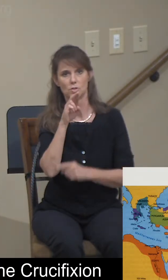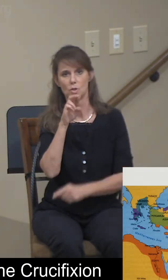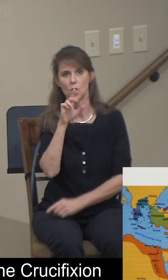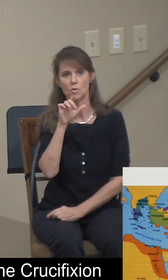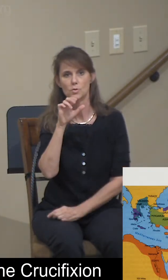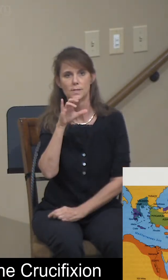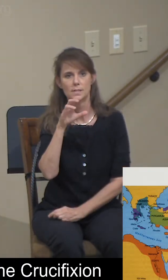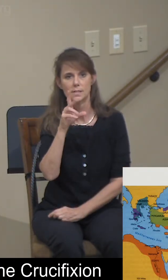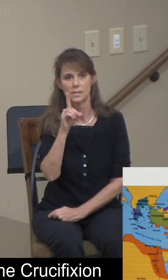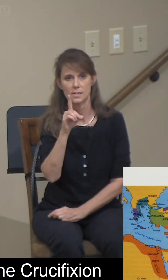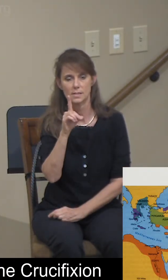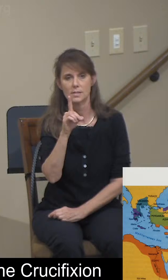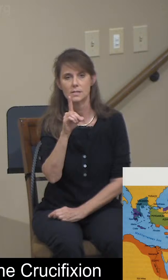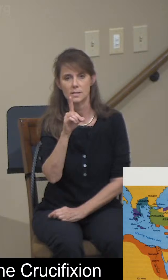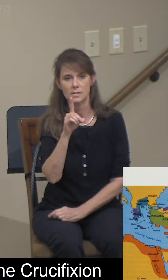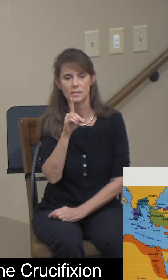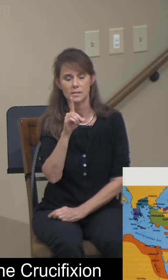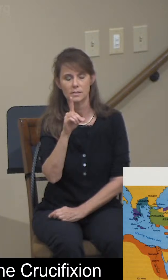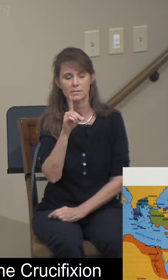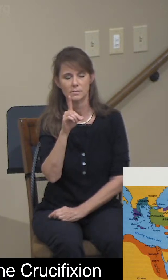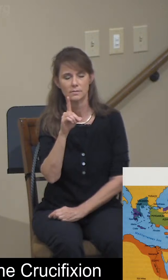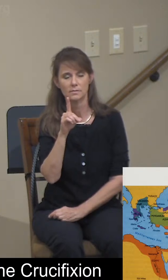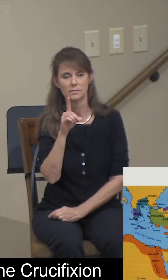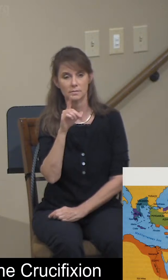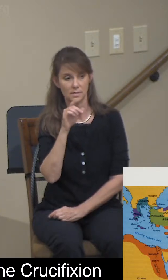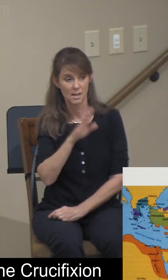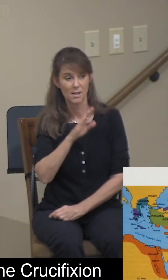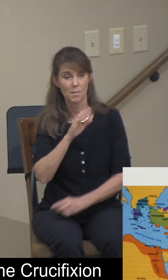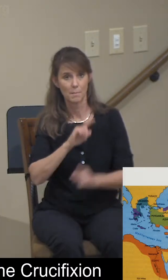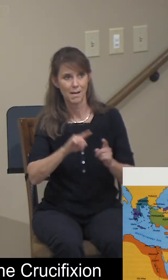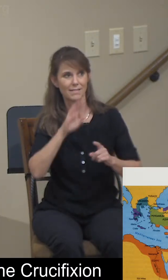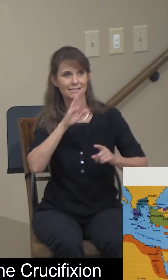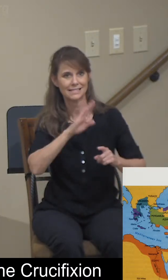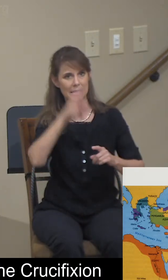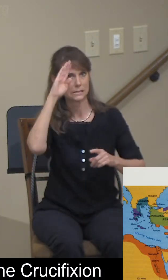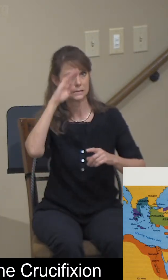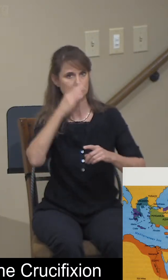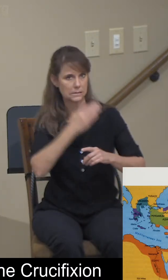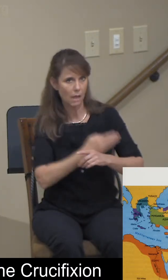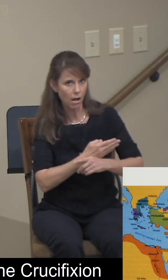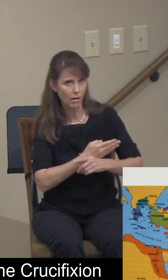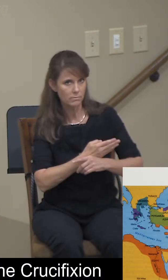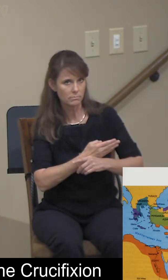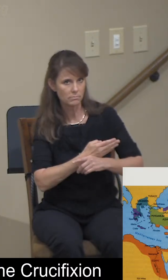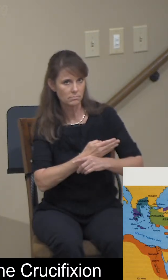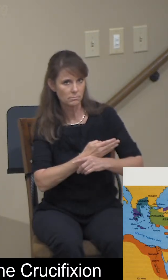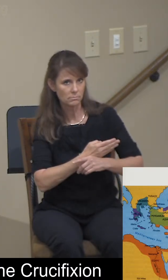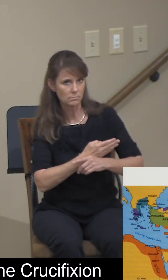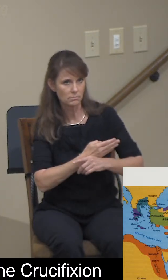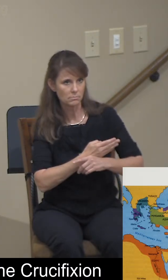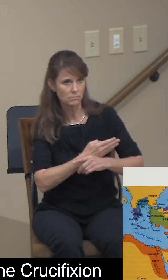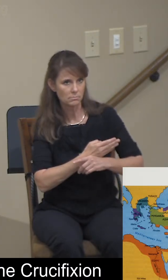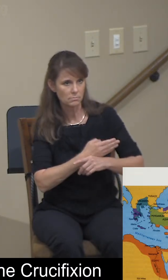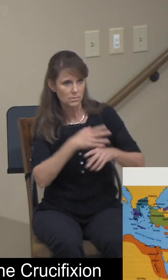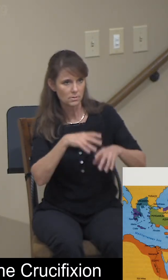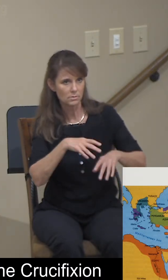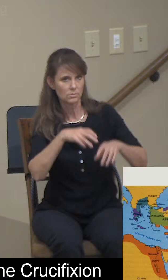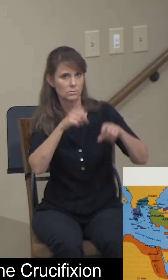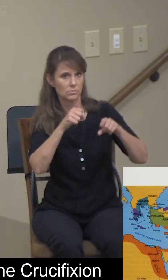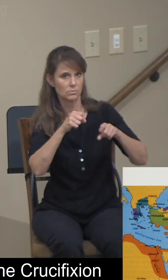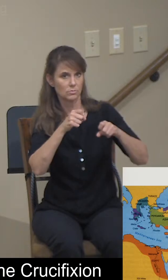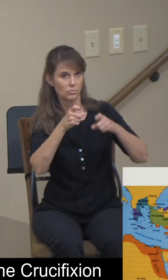ultimately took the region. His son, however, Antiochus Epiphanes, who sat on the Seleucid throne beginning